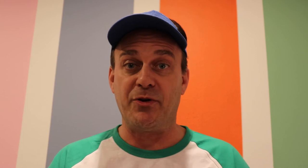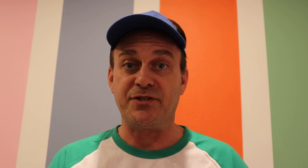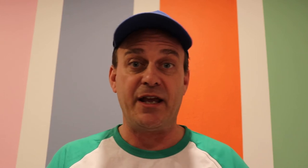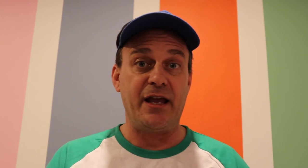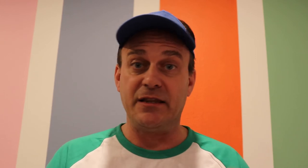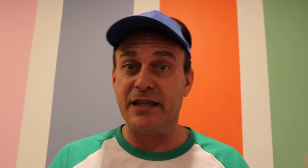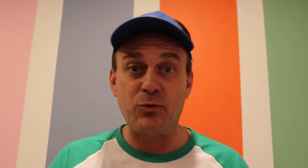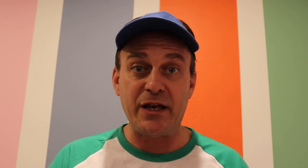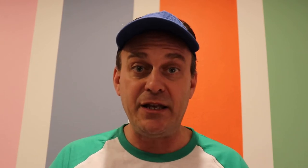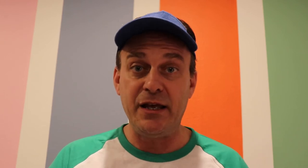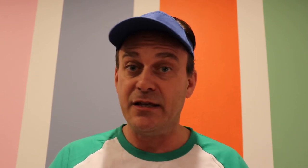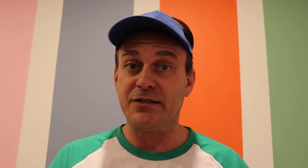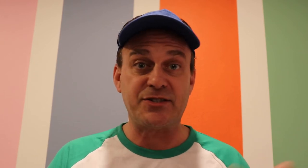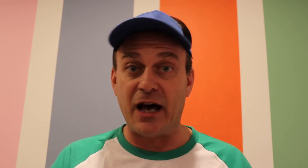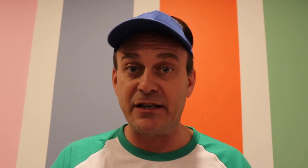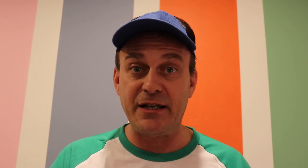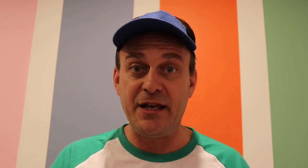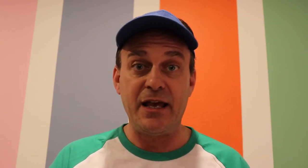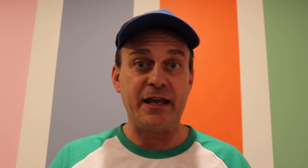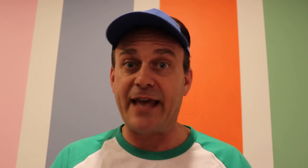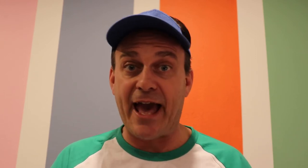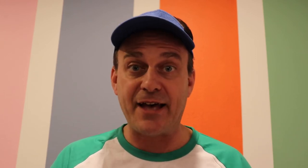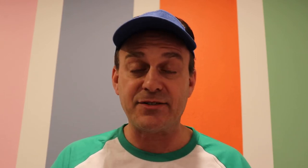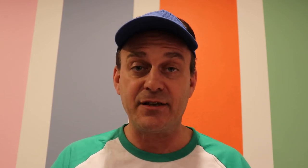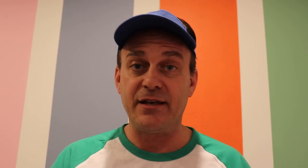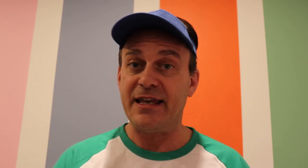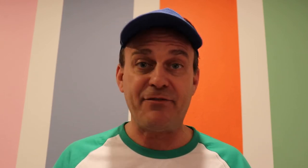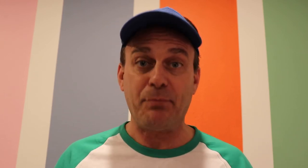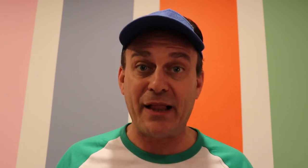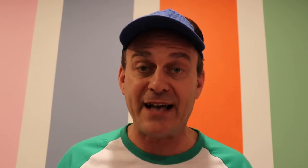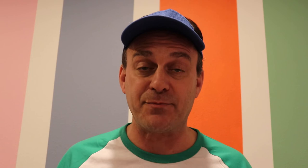it's liquid, solid, gas, even plasma.